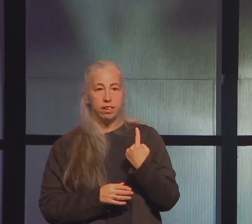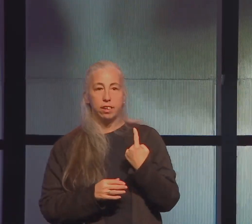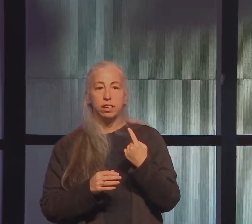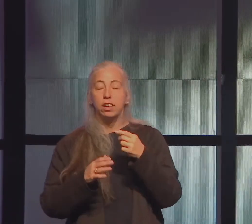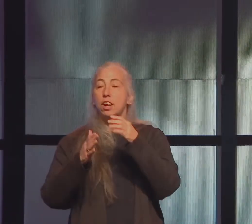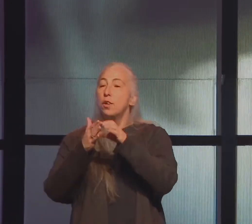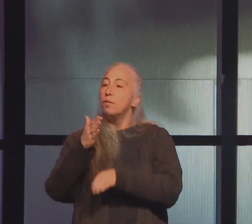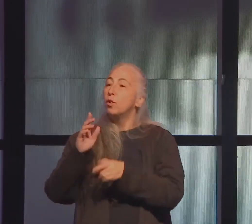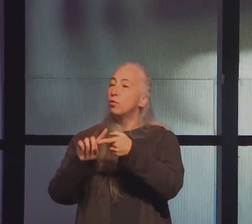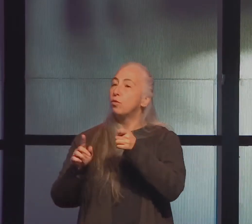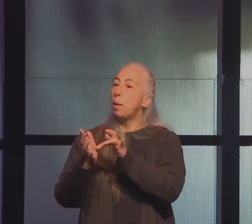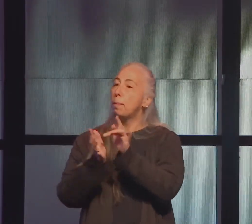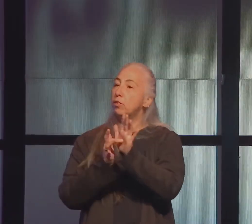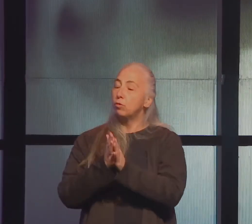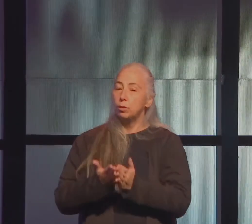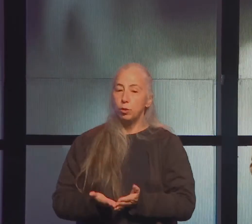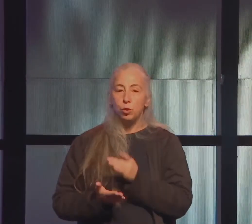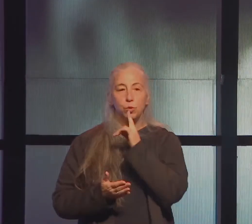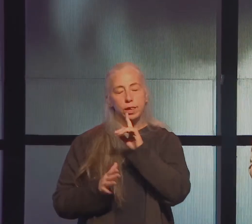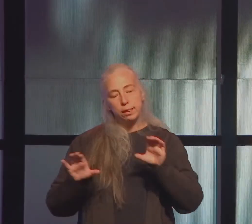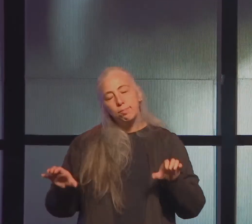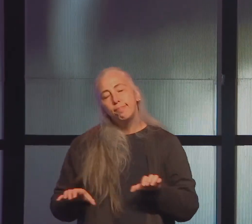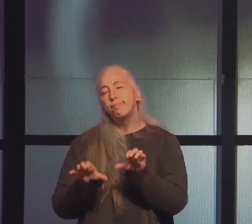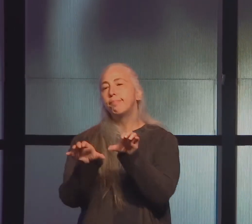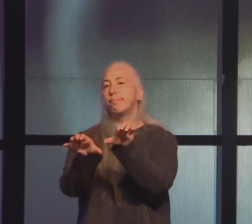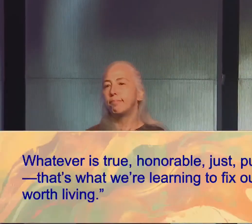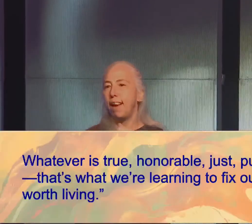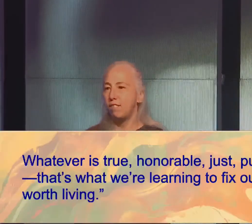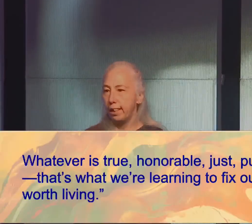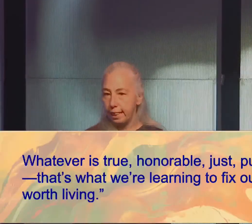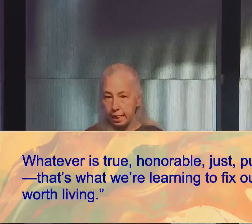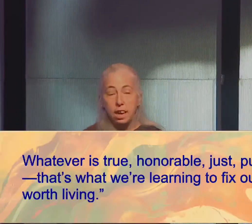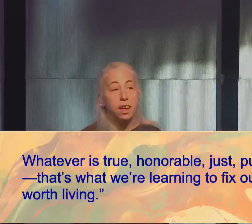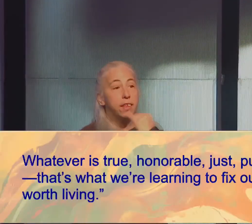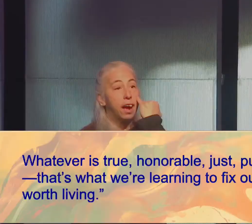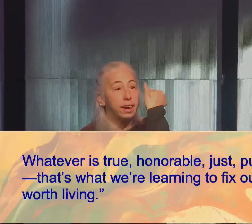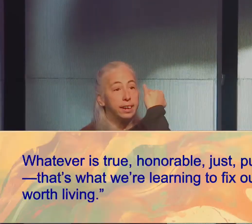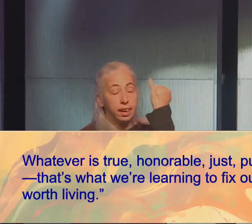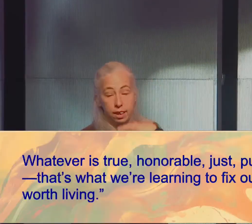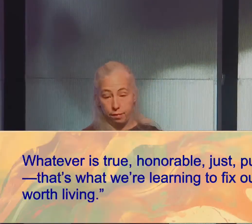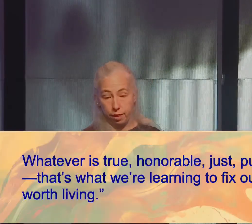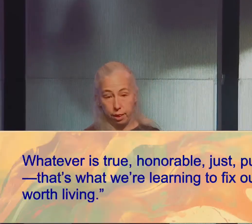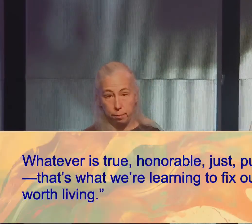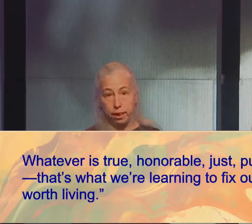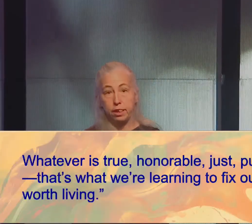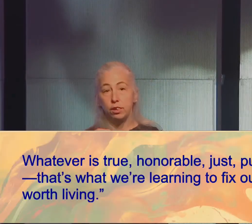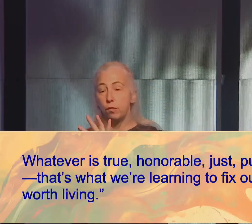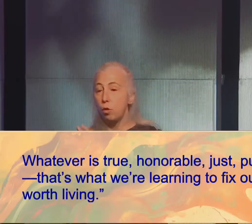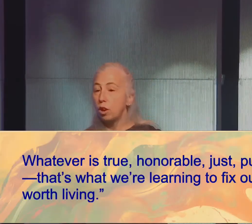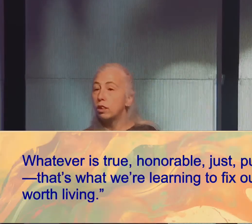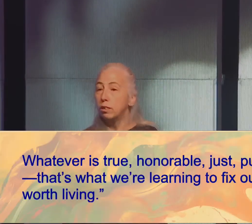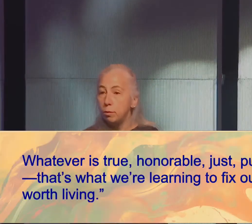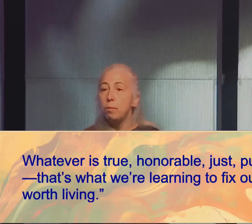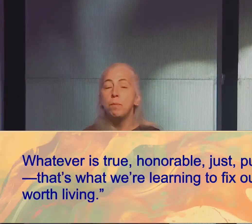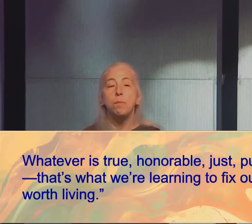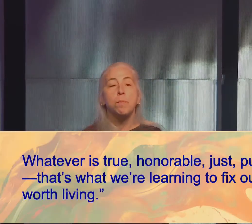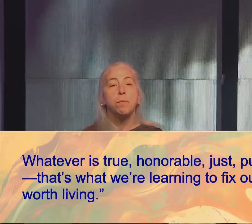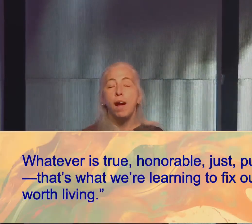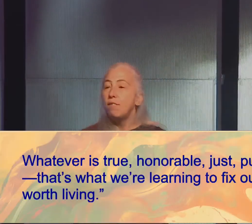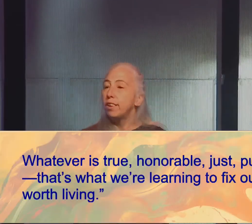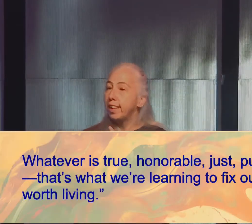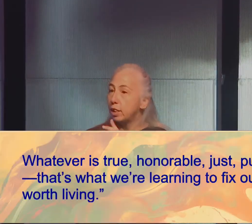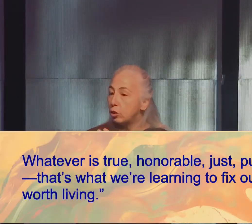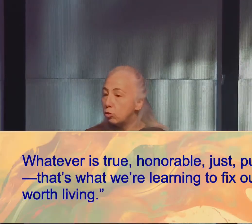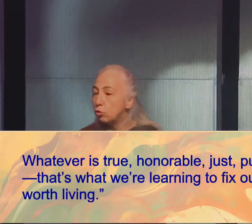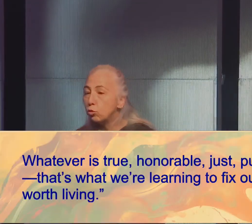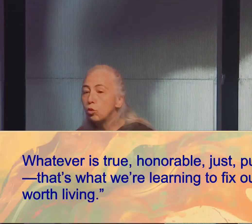we're kind of holding to, that's kind of driving the ship, right? This idea from Philippians chapter 4, verse 8, whatever is true, whatever is honorable,